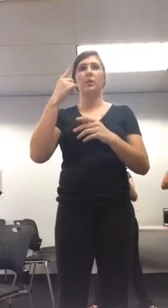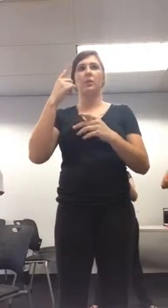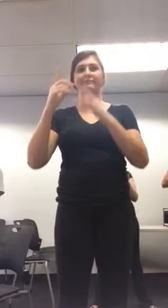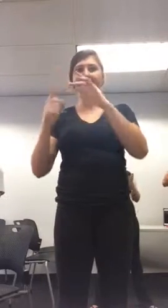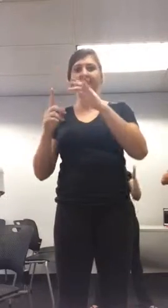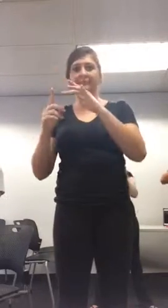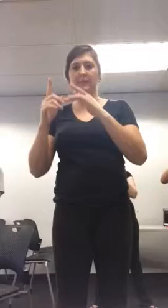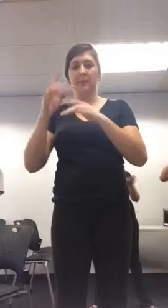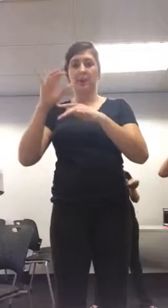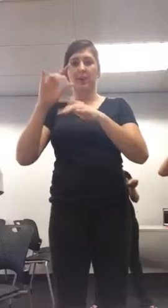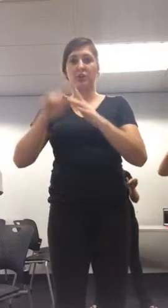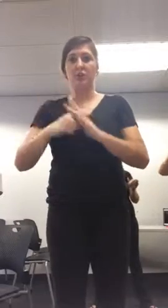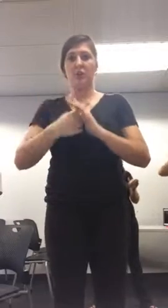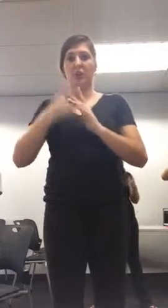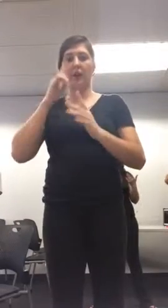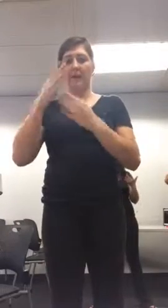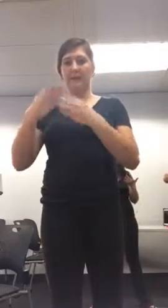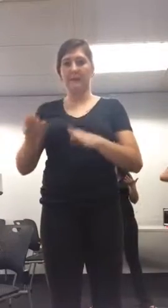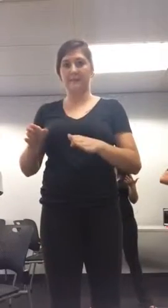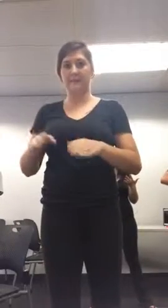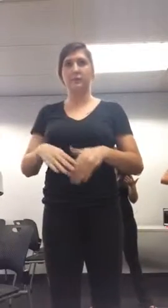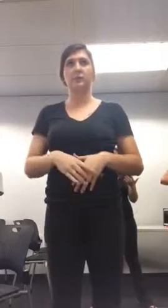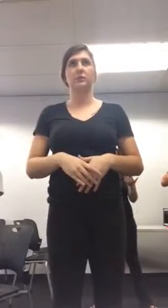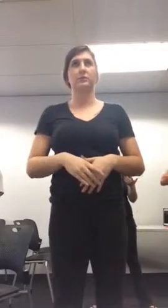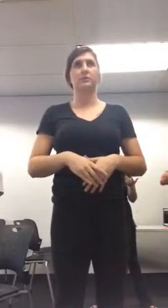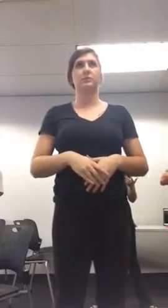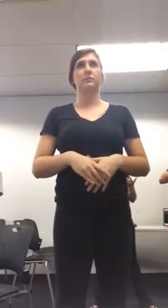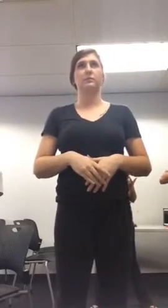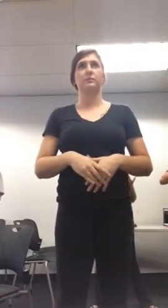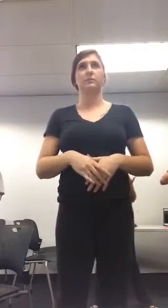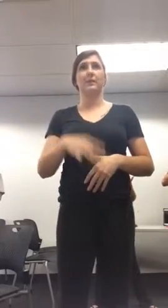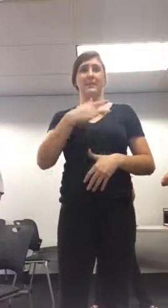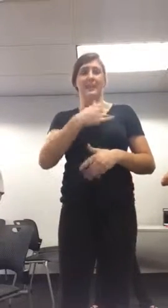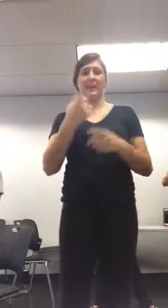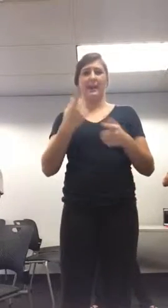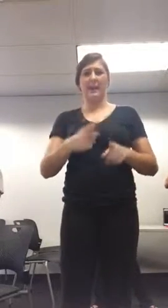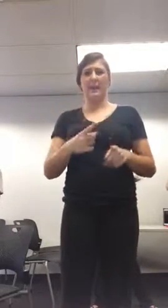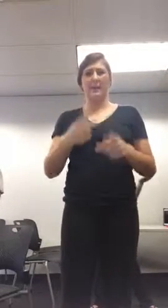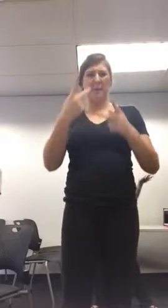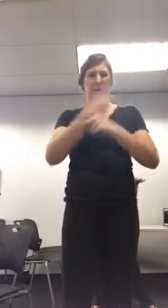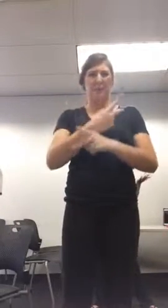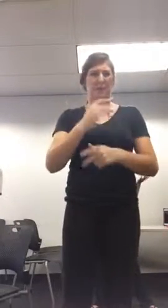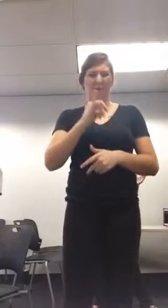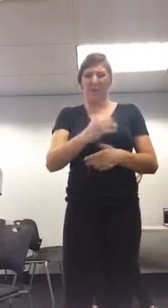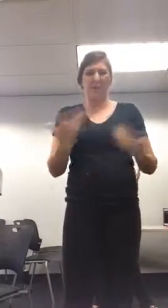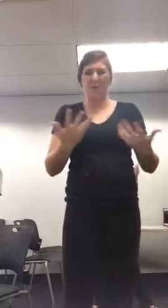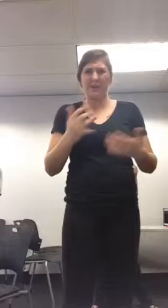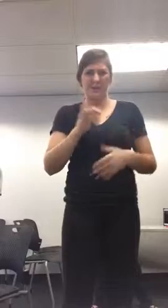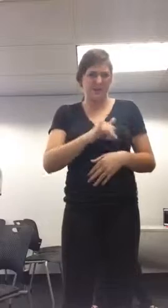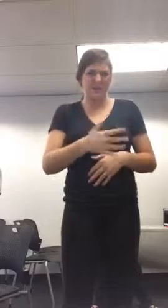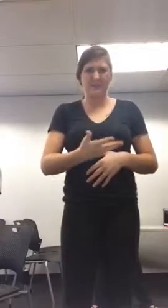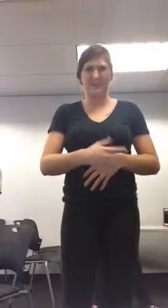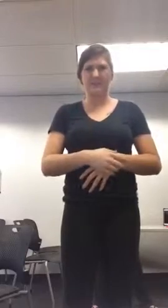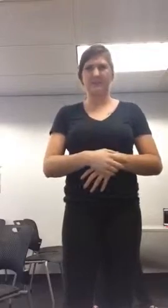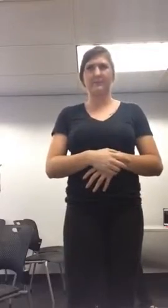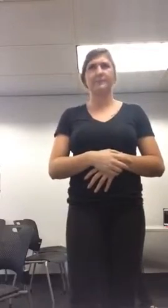usual, I like to ask the question, what is? What is multiplication? Now, hopefully, you know how to